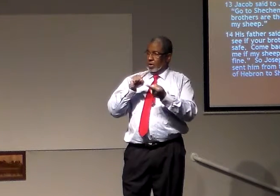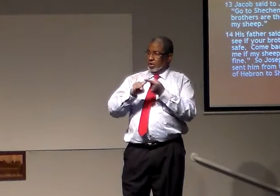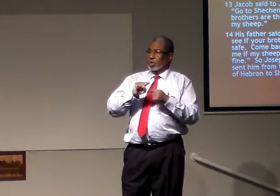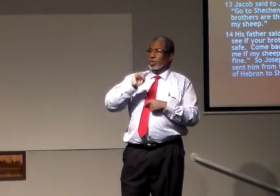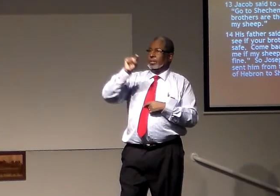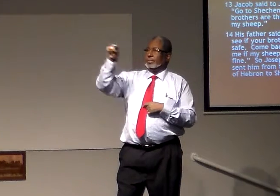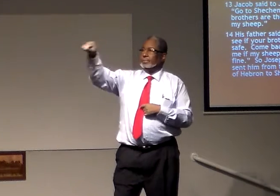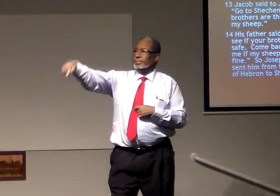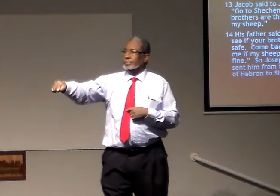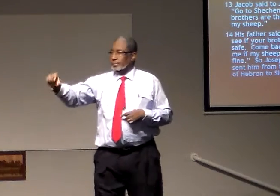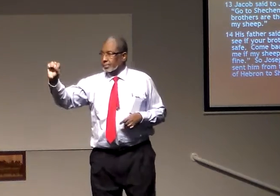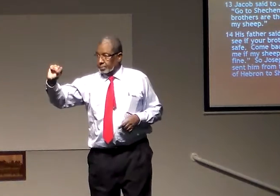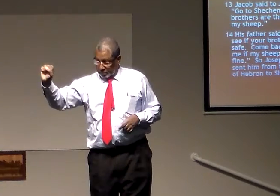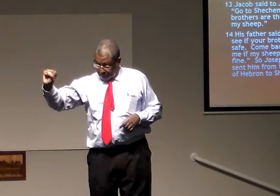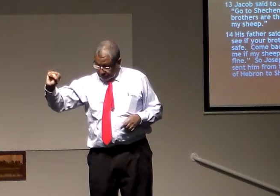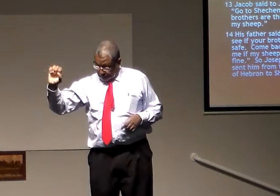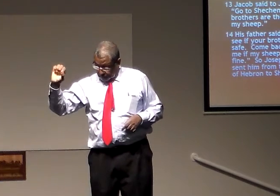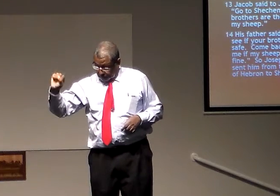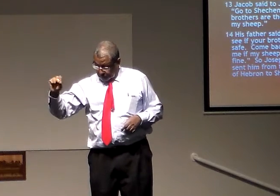to Shechem.